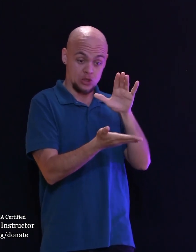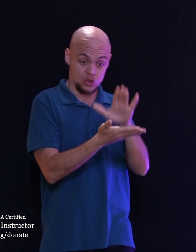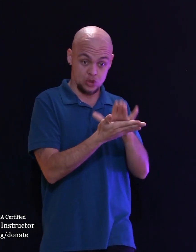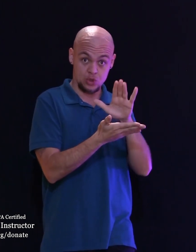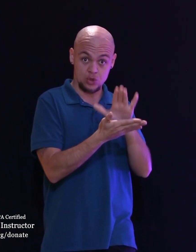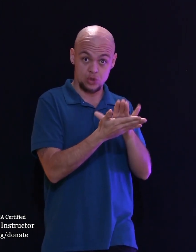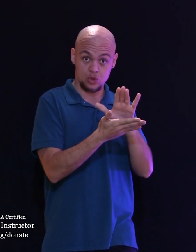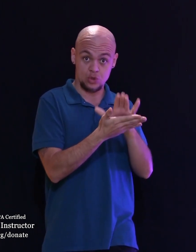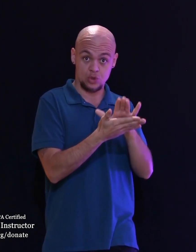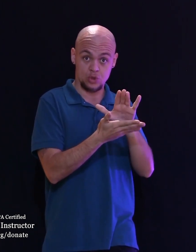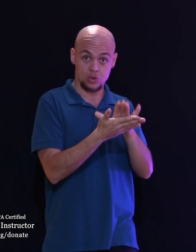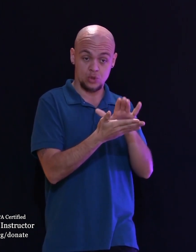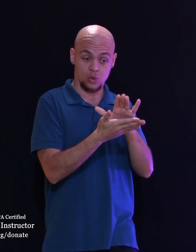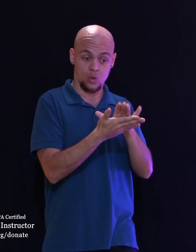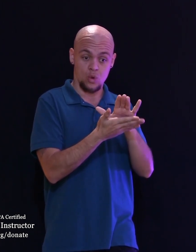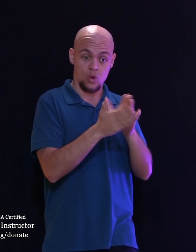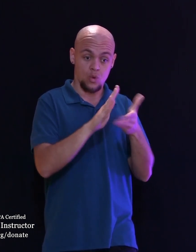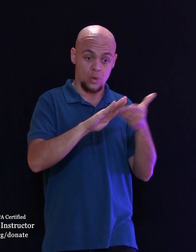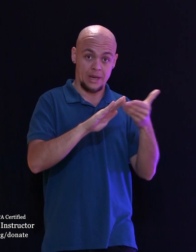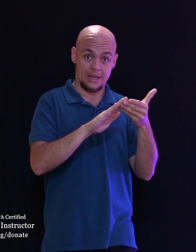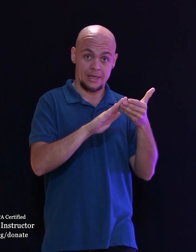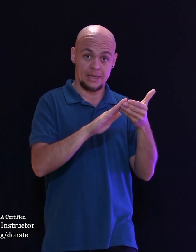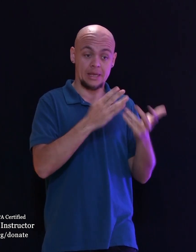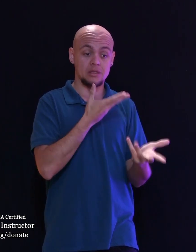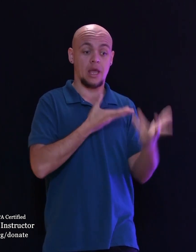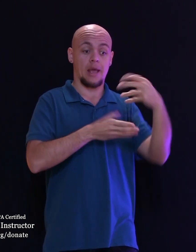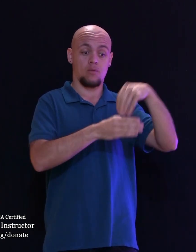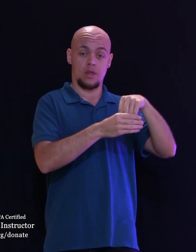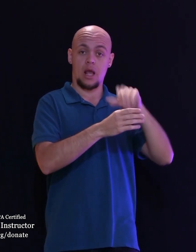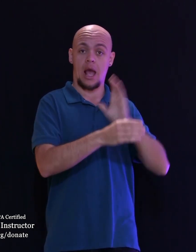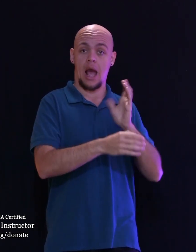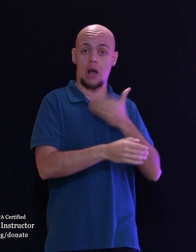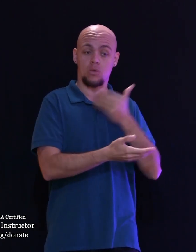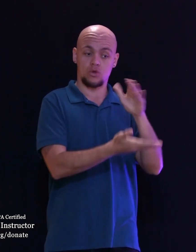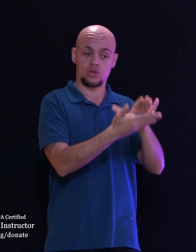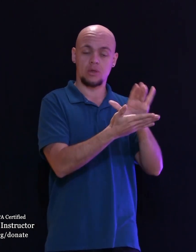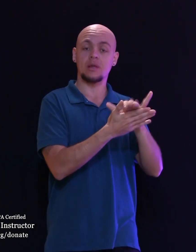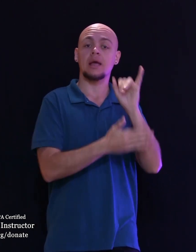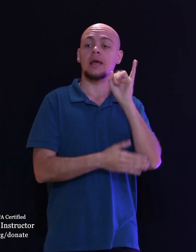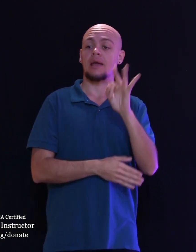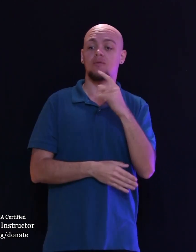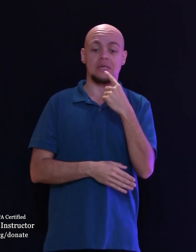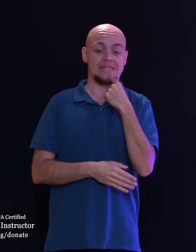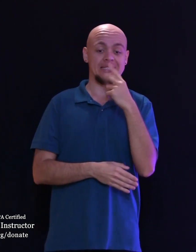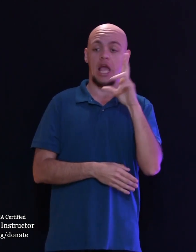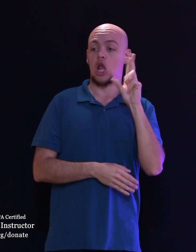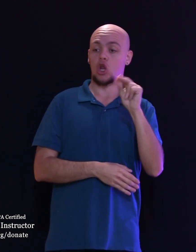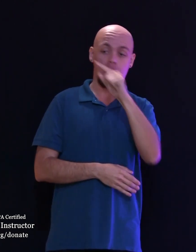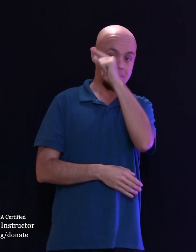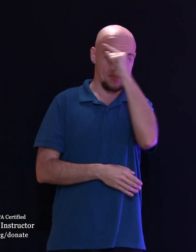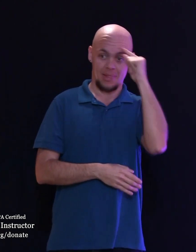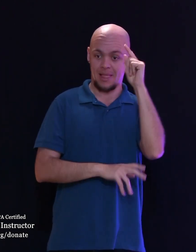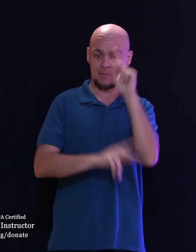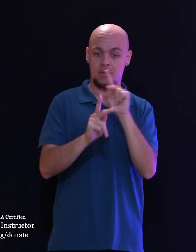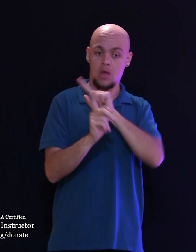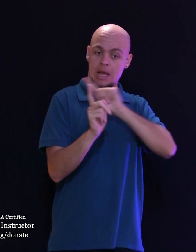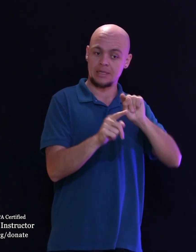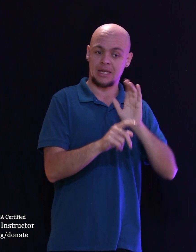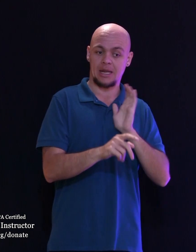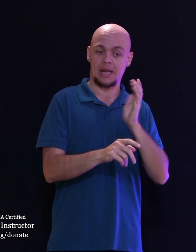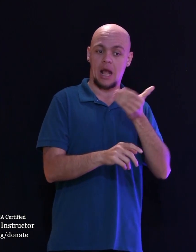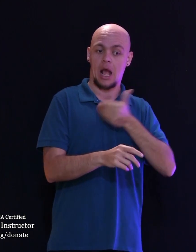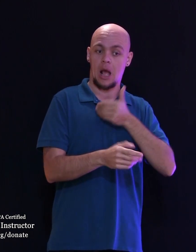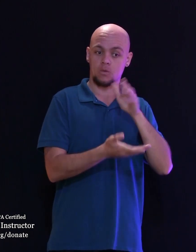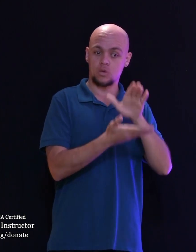is part of our religious freedom to exercise our faith. So if we say no black people can attend our school, we're